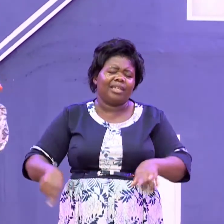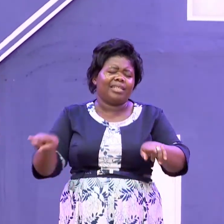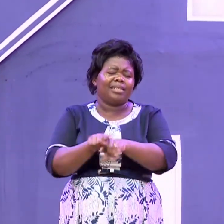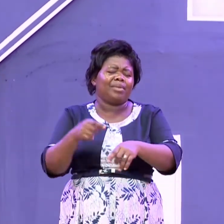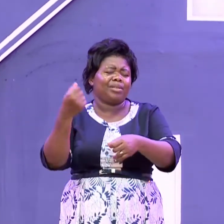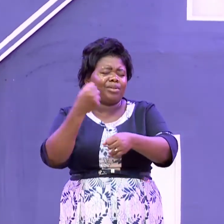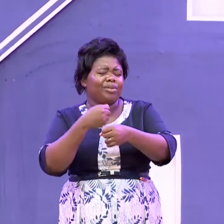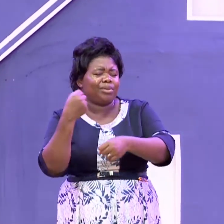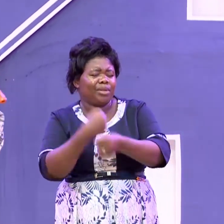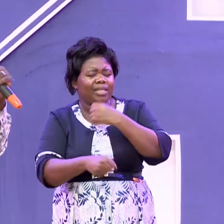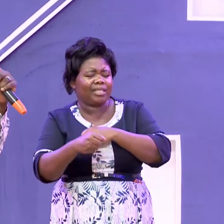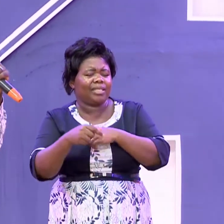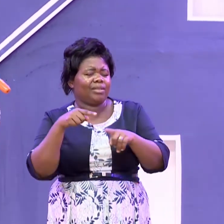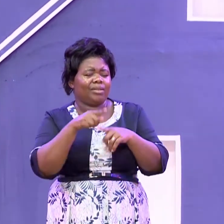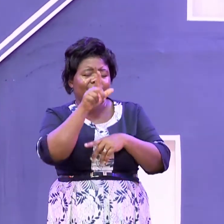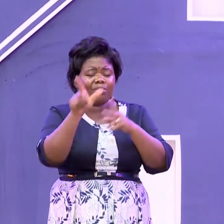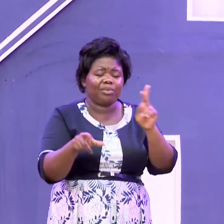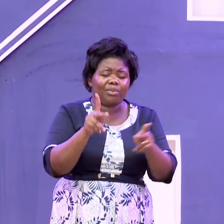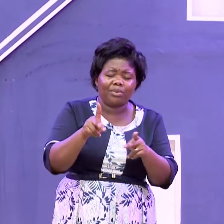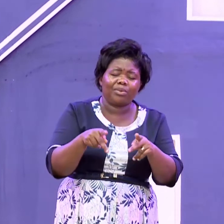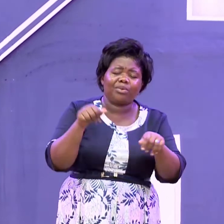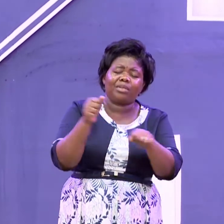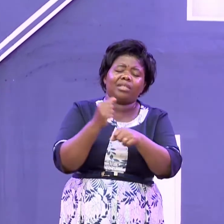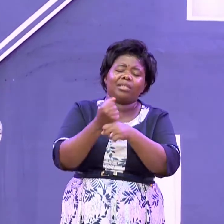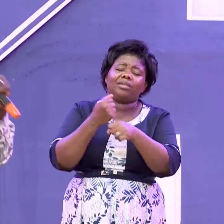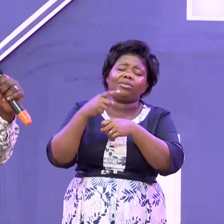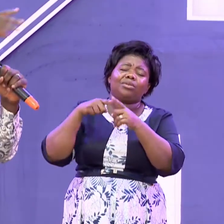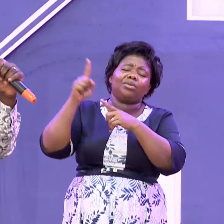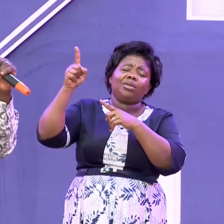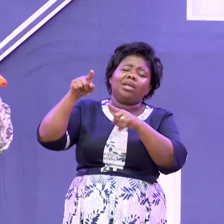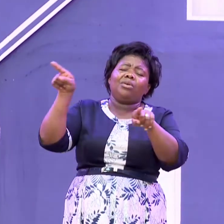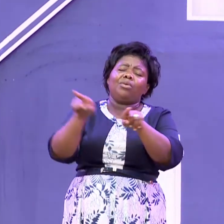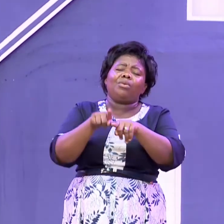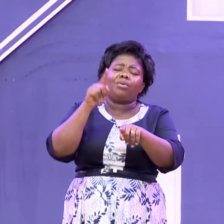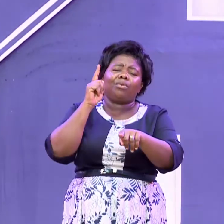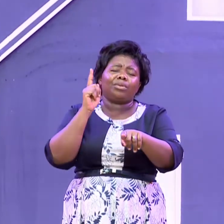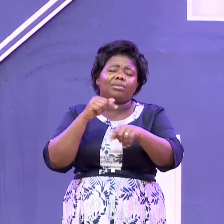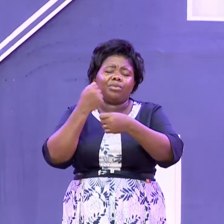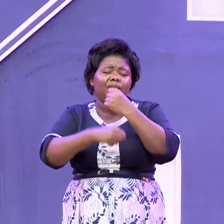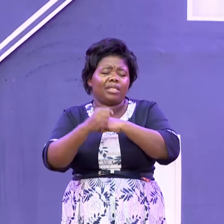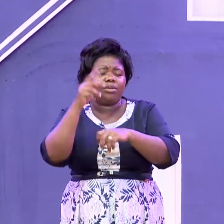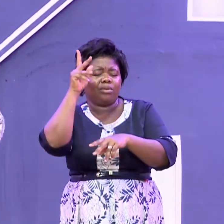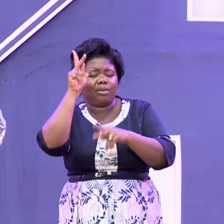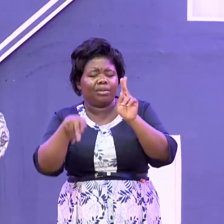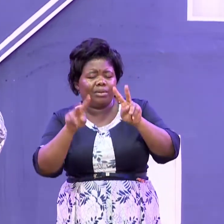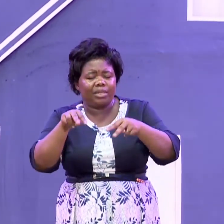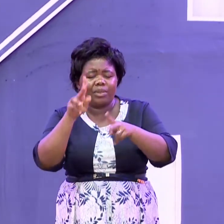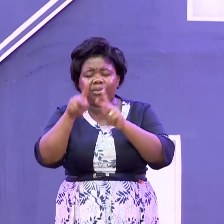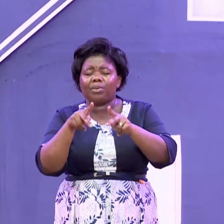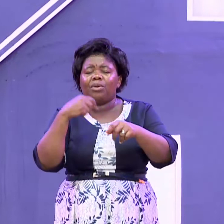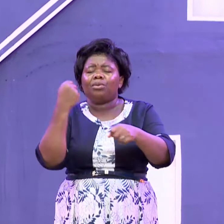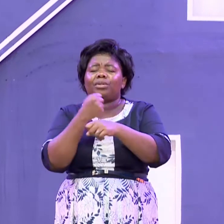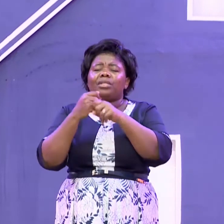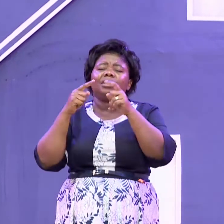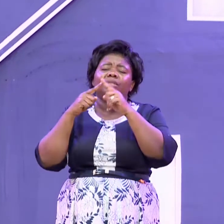to them, you did it to me. As you did to the least of the brethren, you did it to